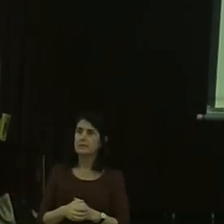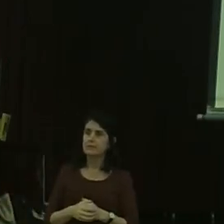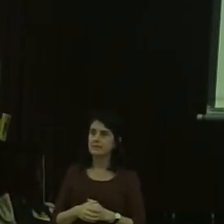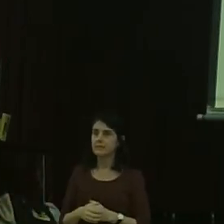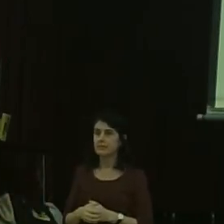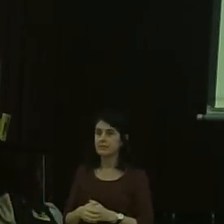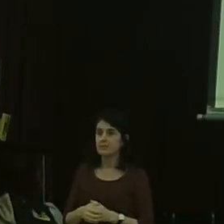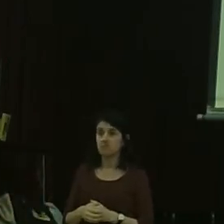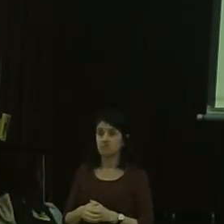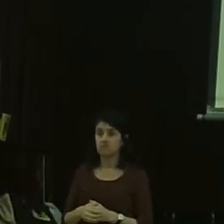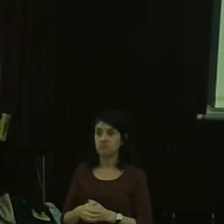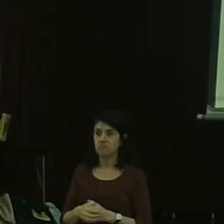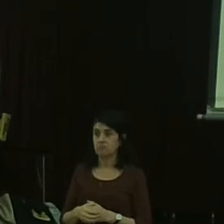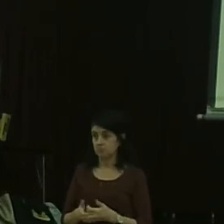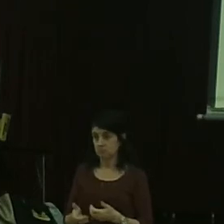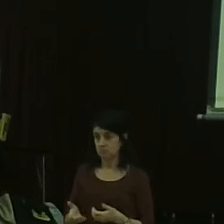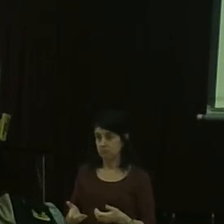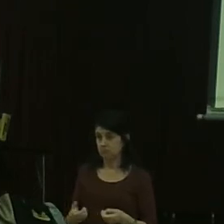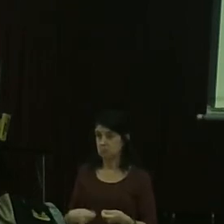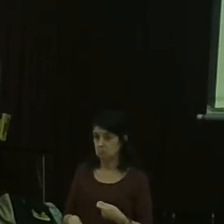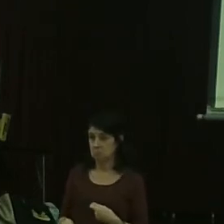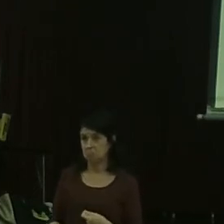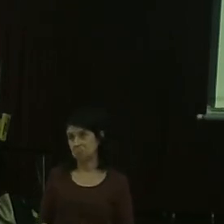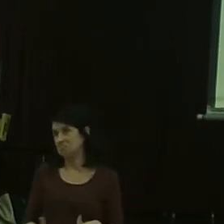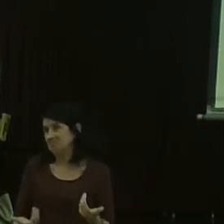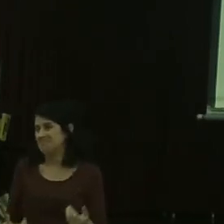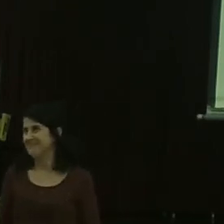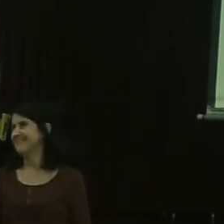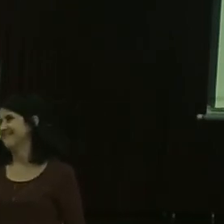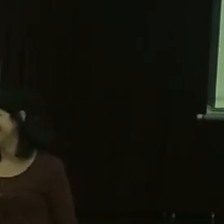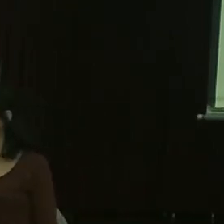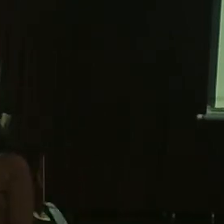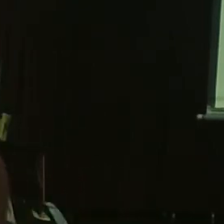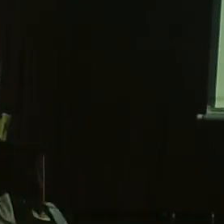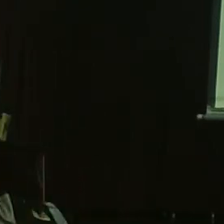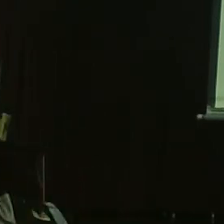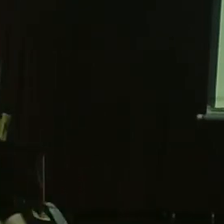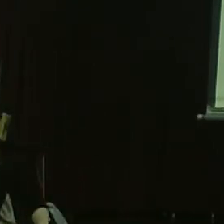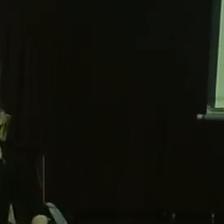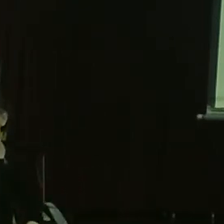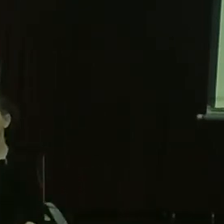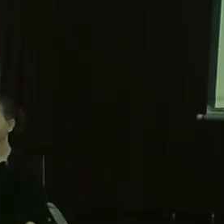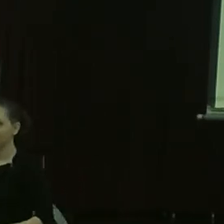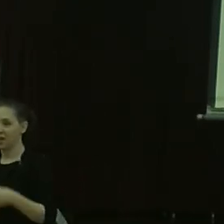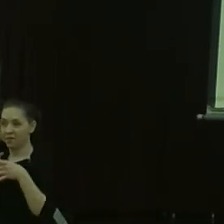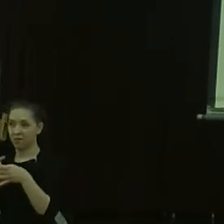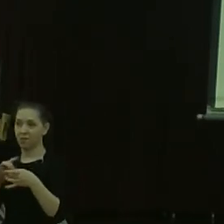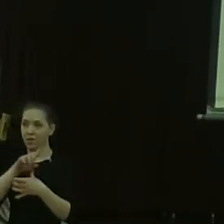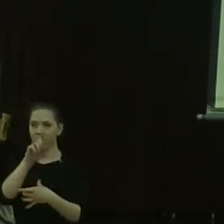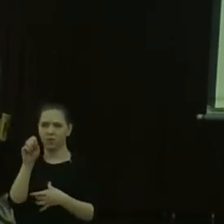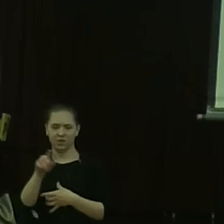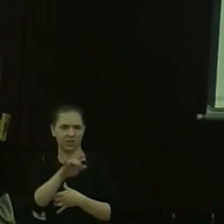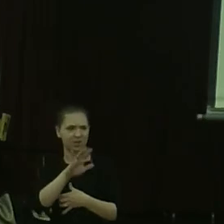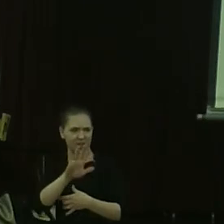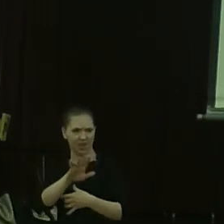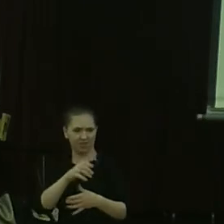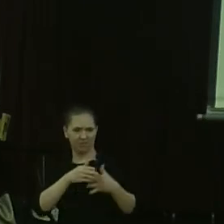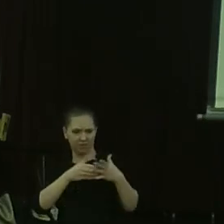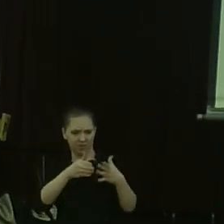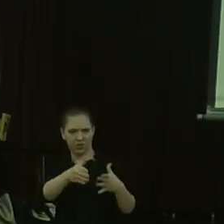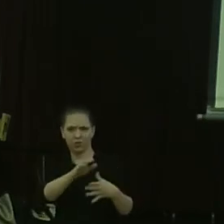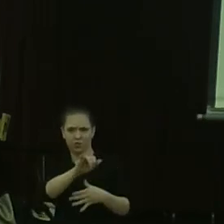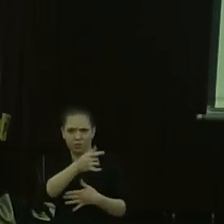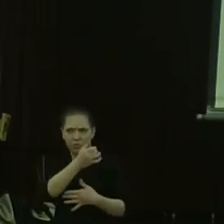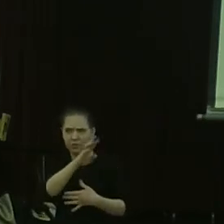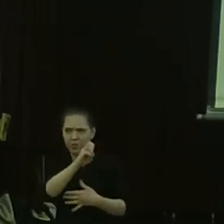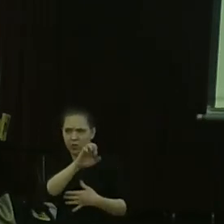Related question, is the extent south of the looks at 99, does it go all the way to River Green? It goes to